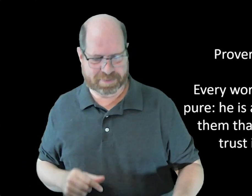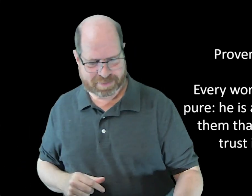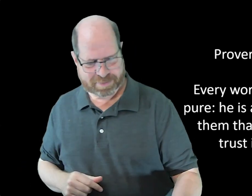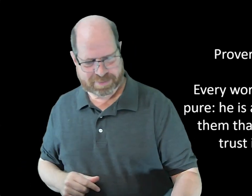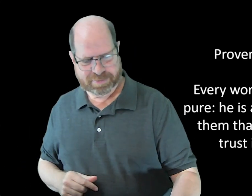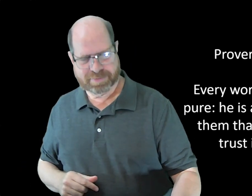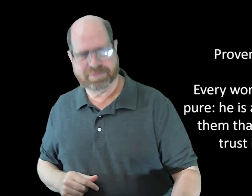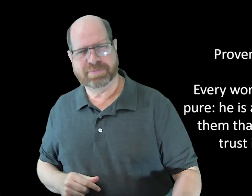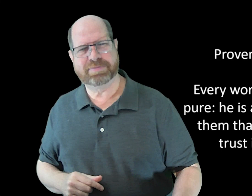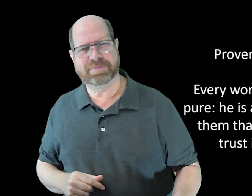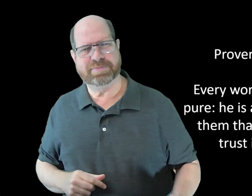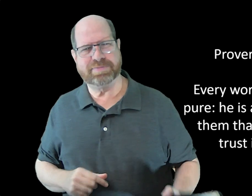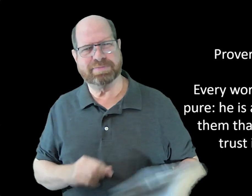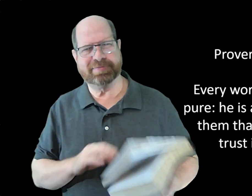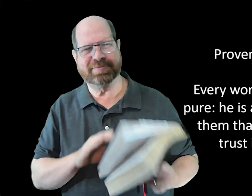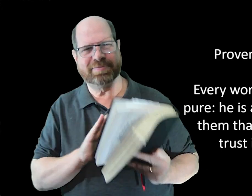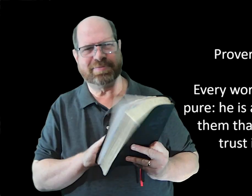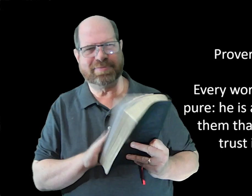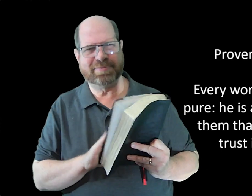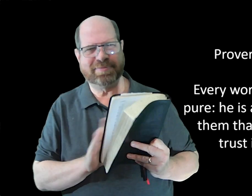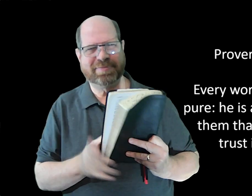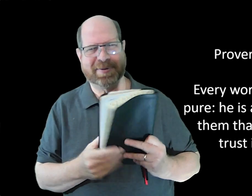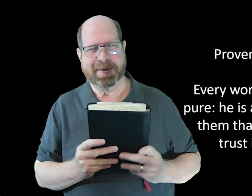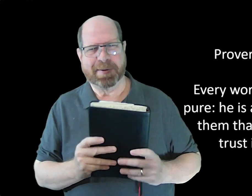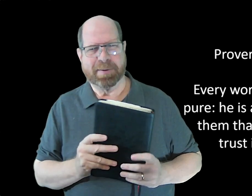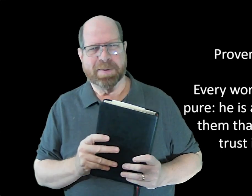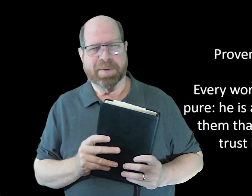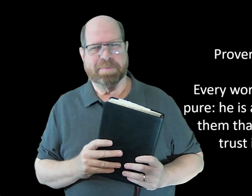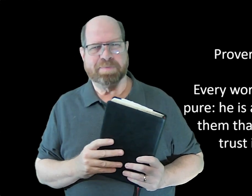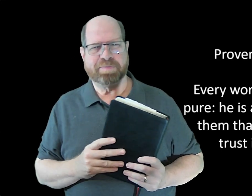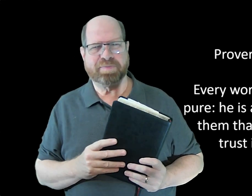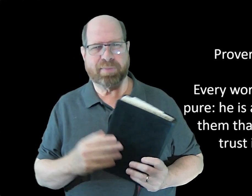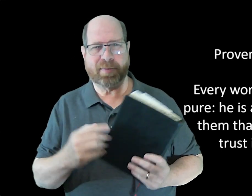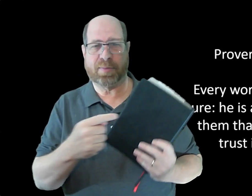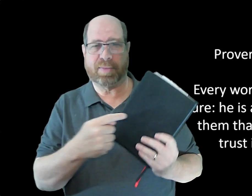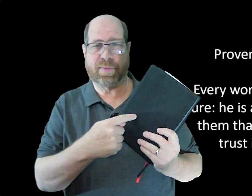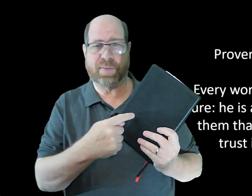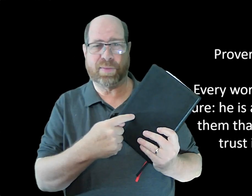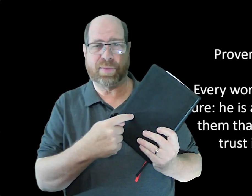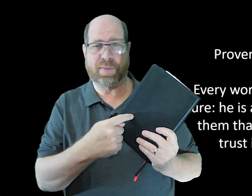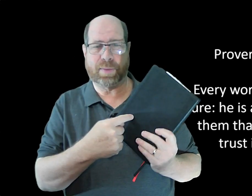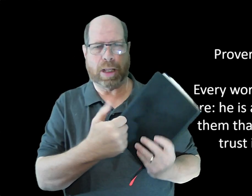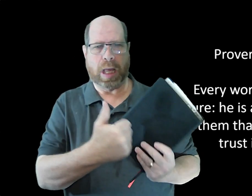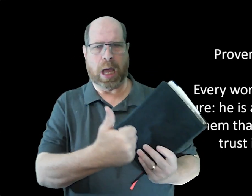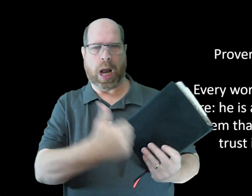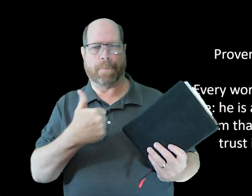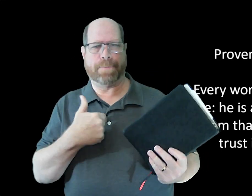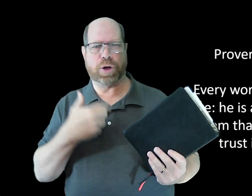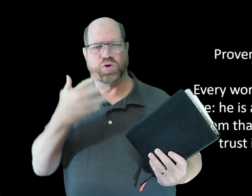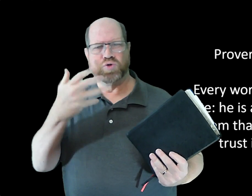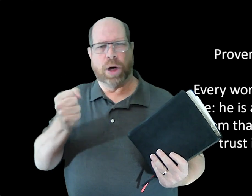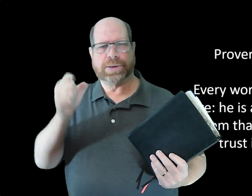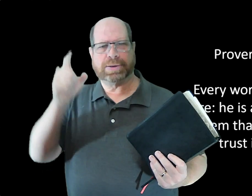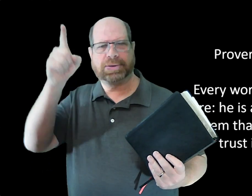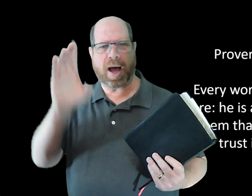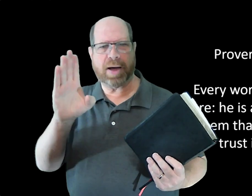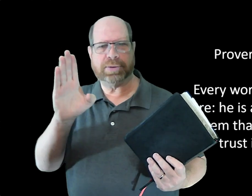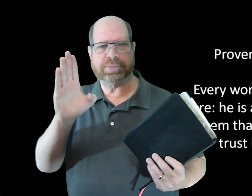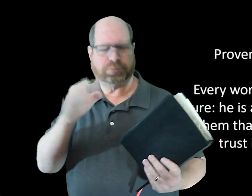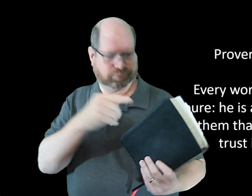While some were chuckling, the situation for Alexei Navalny has become even more serious. The court ruled Navalny only has 10 days to